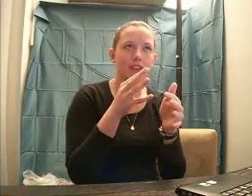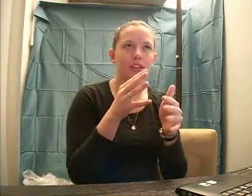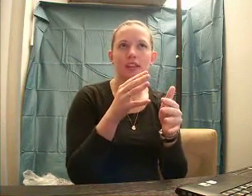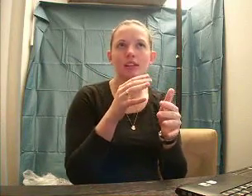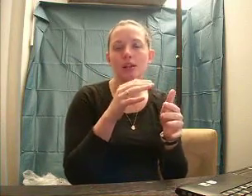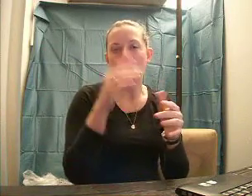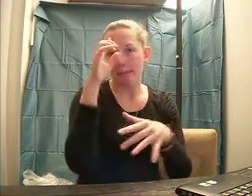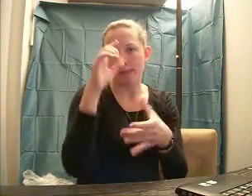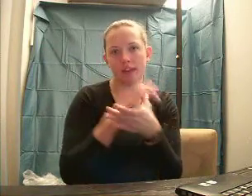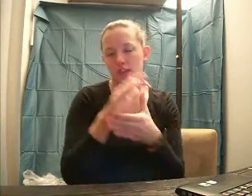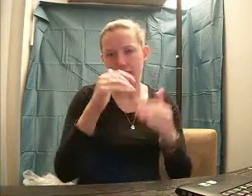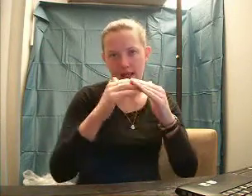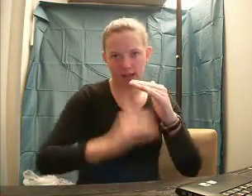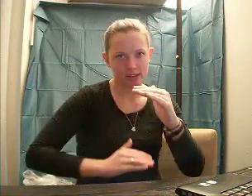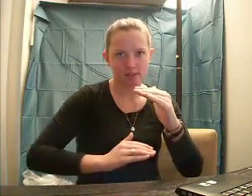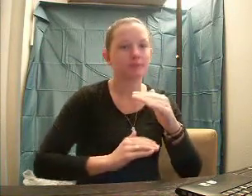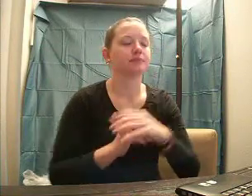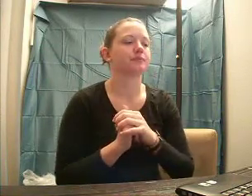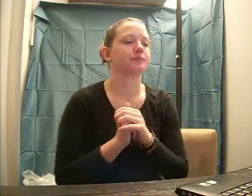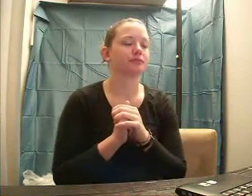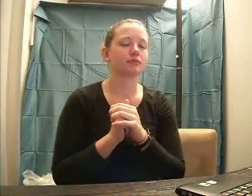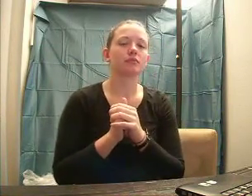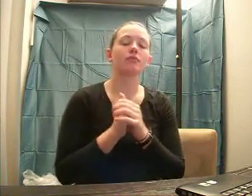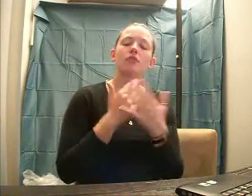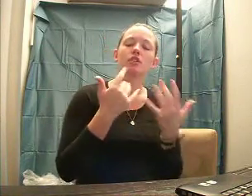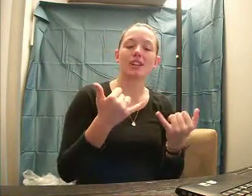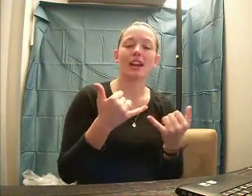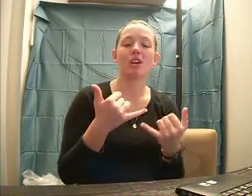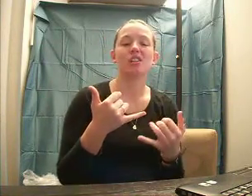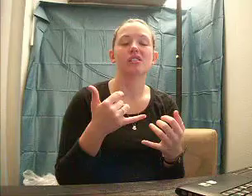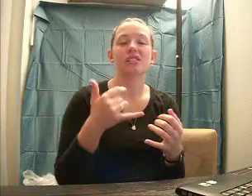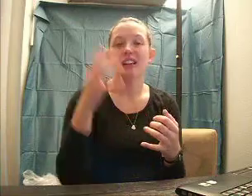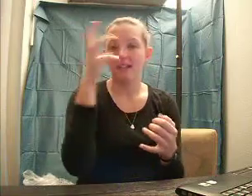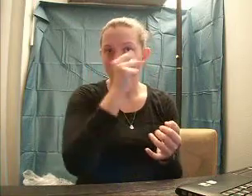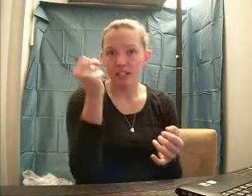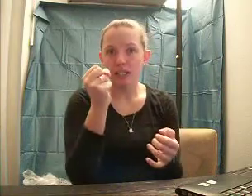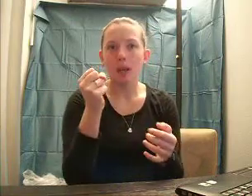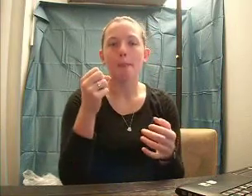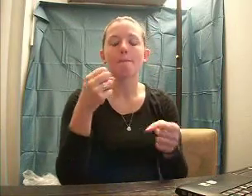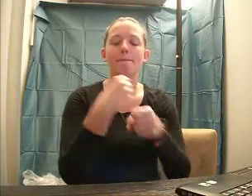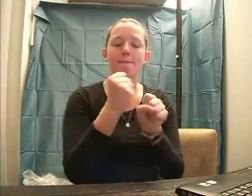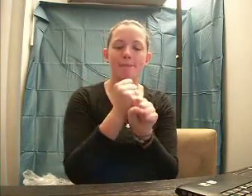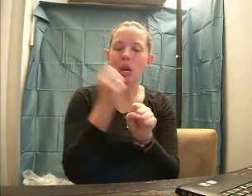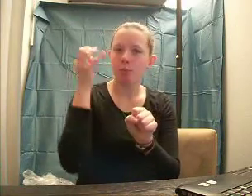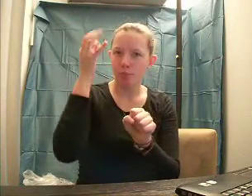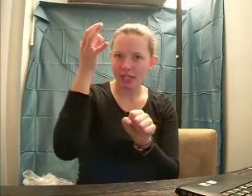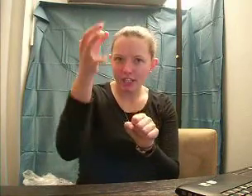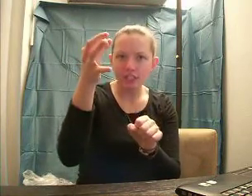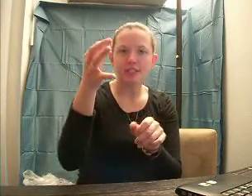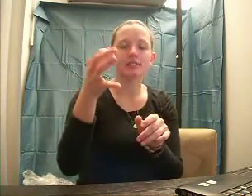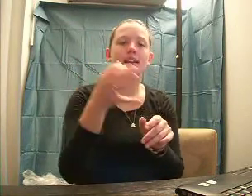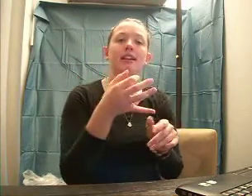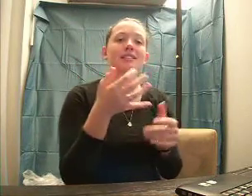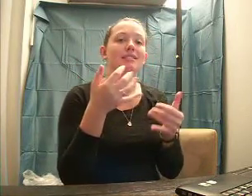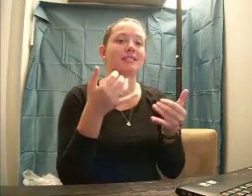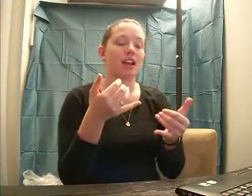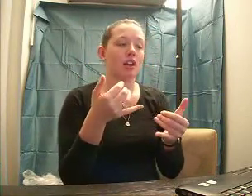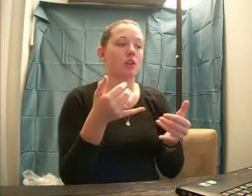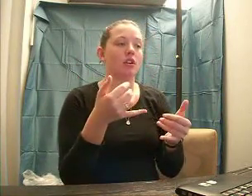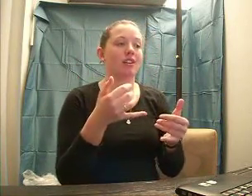So we've made inferences, we've done predictions, now we have to generate actions. And what Bayes' rule says is, given my beliefs, the action should in some